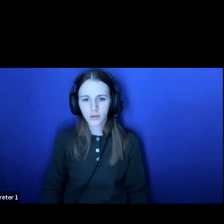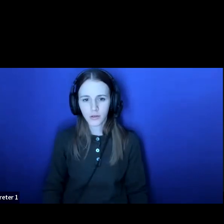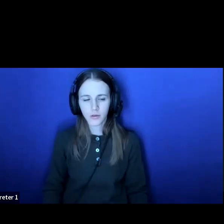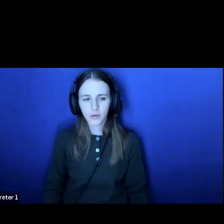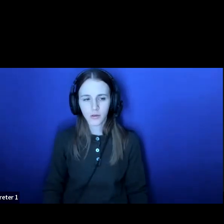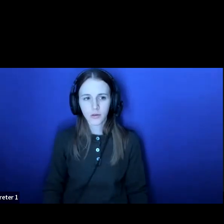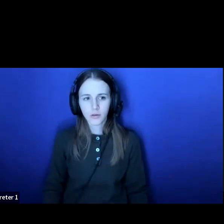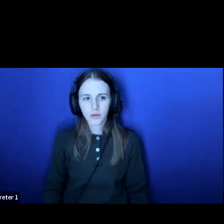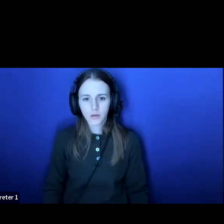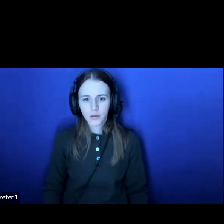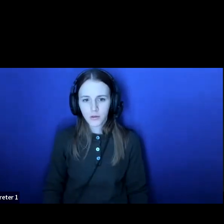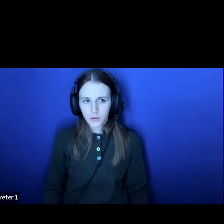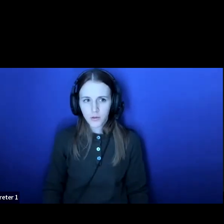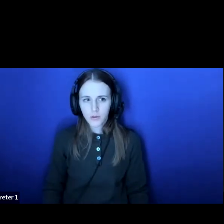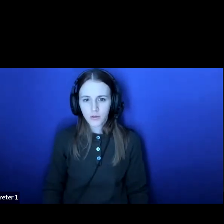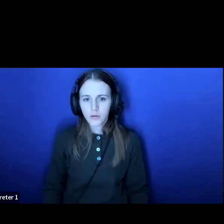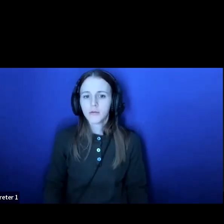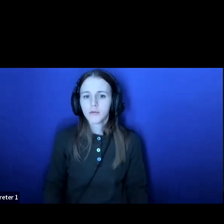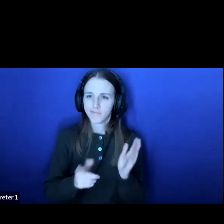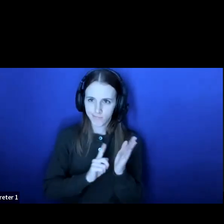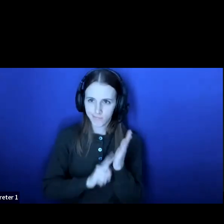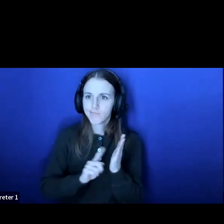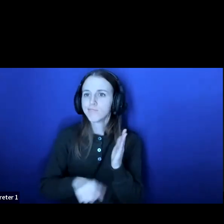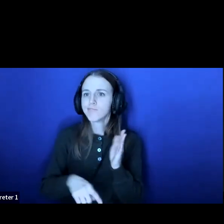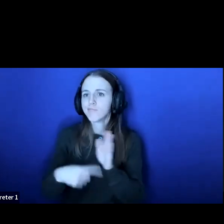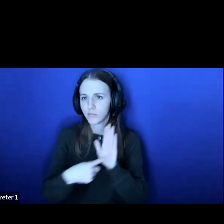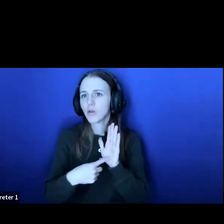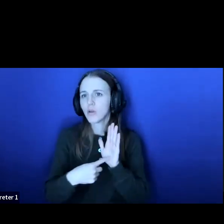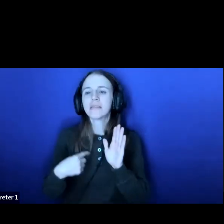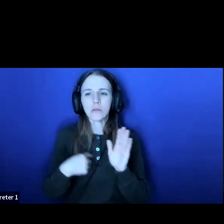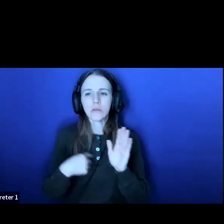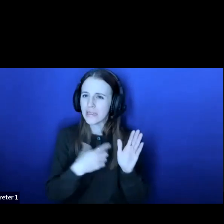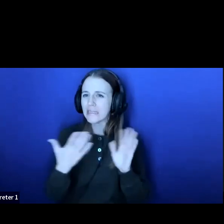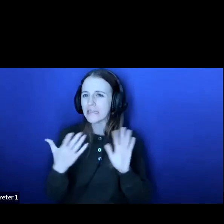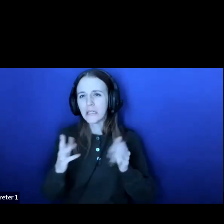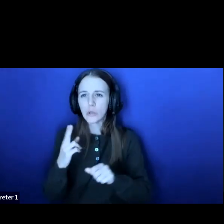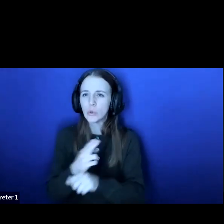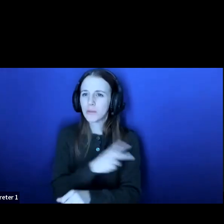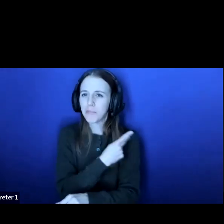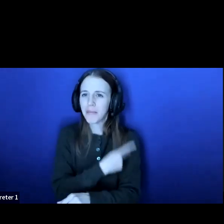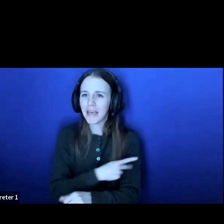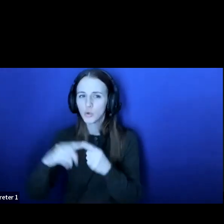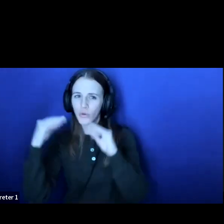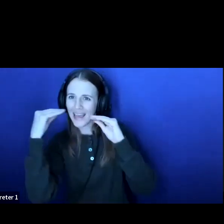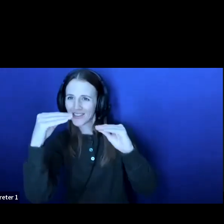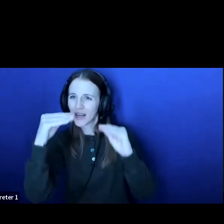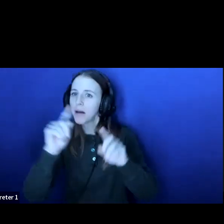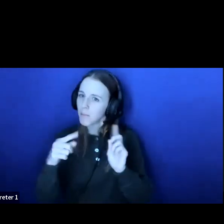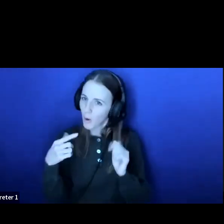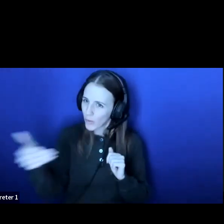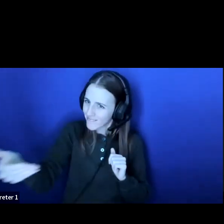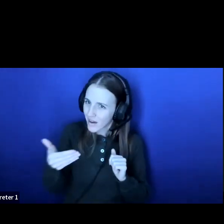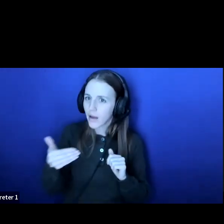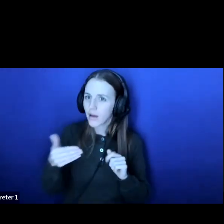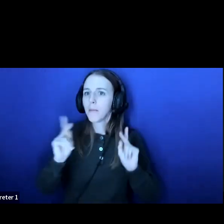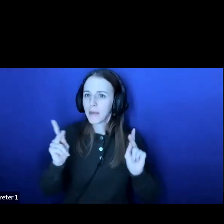Literature states that a lot of time we use patients as educators, but here we invited people with disabilities in the